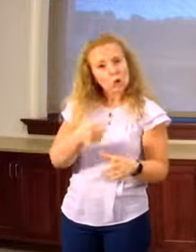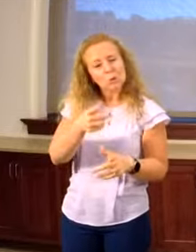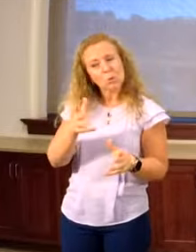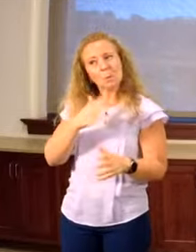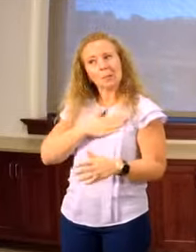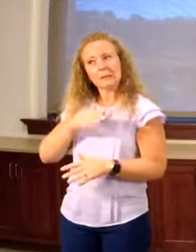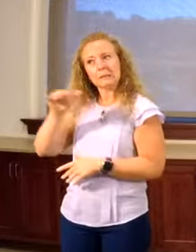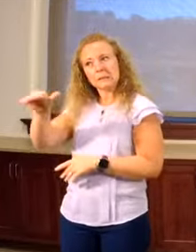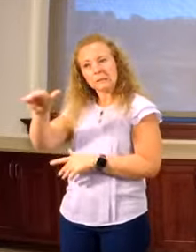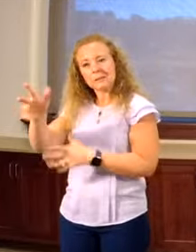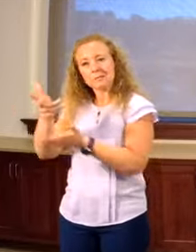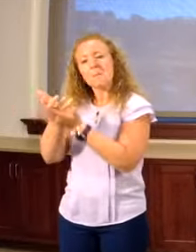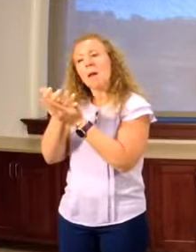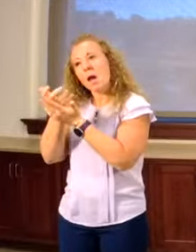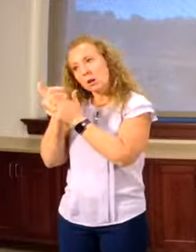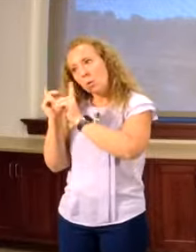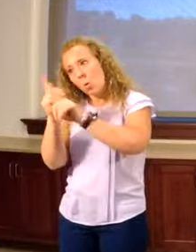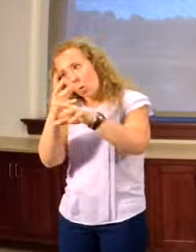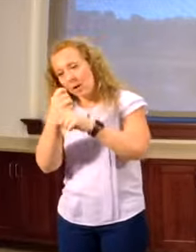them to do so.